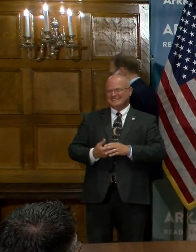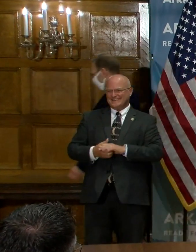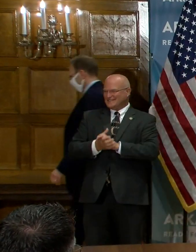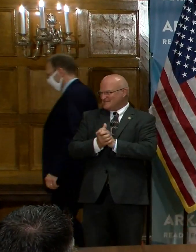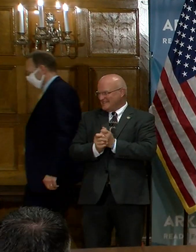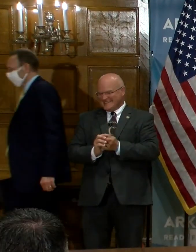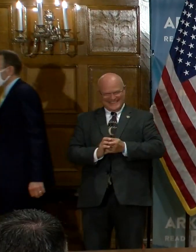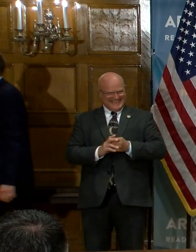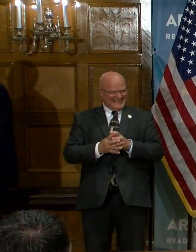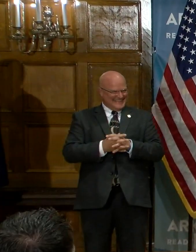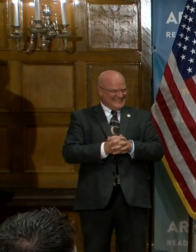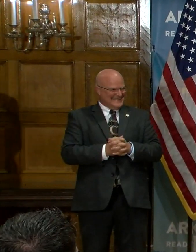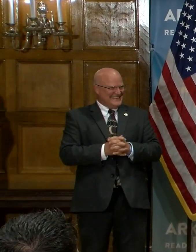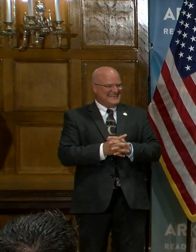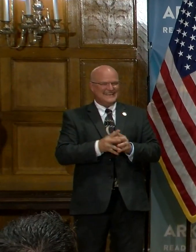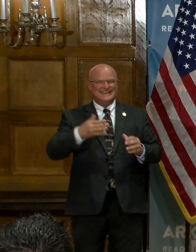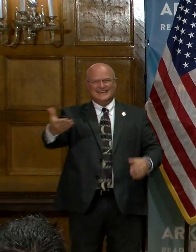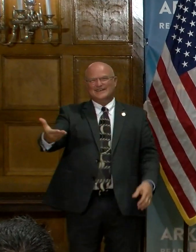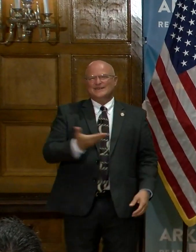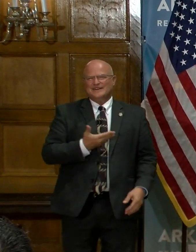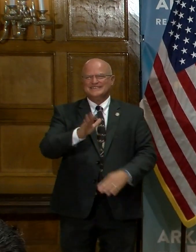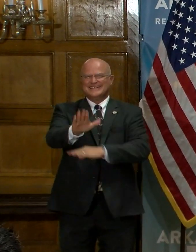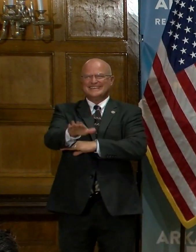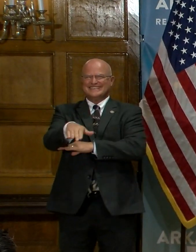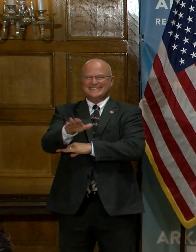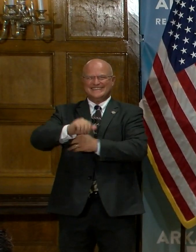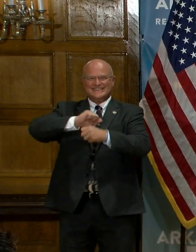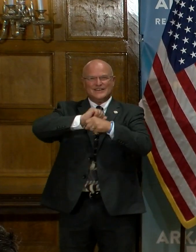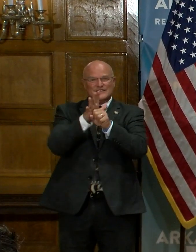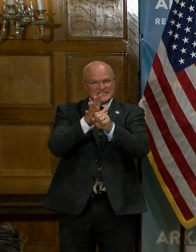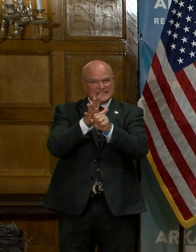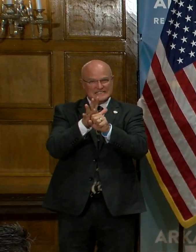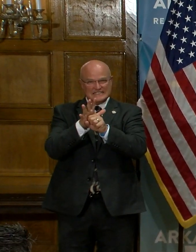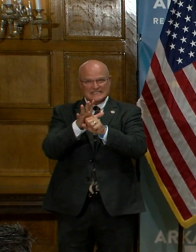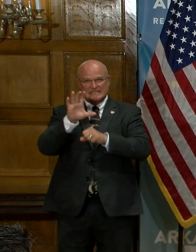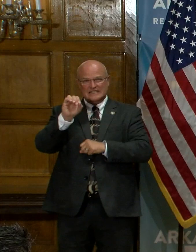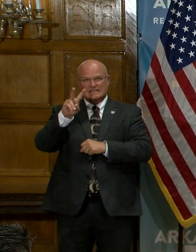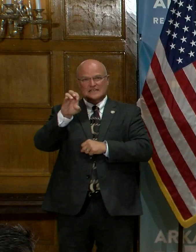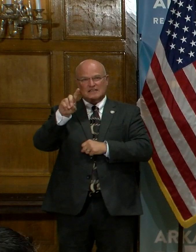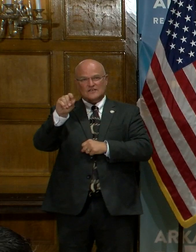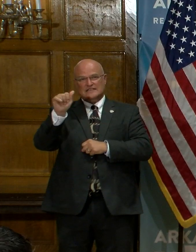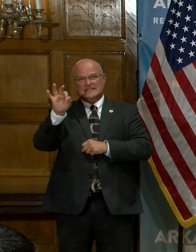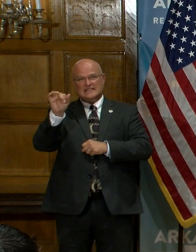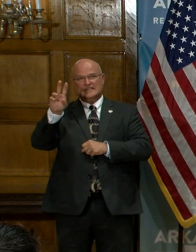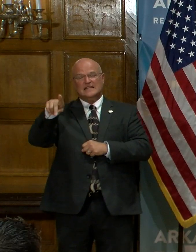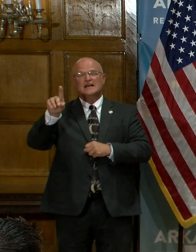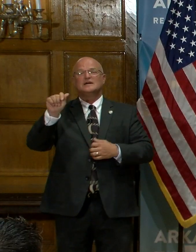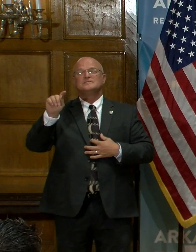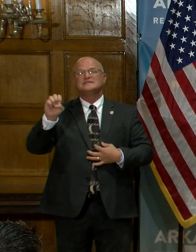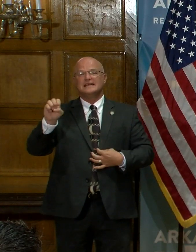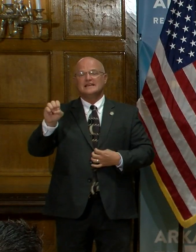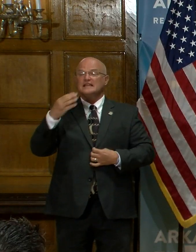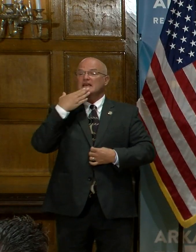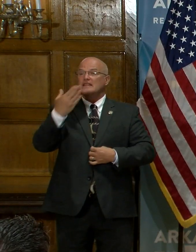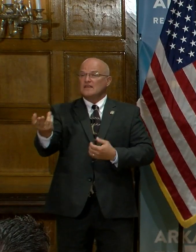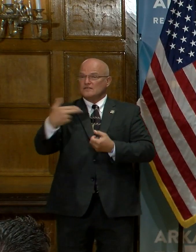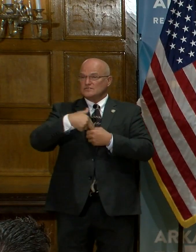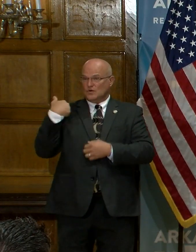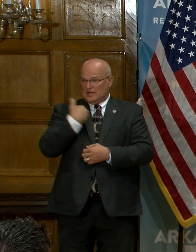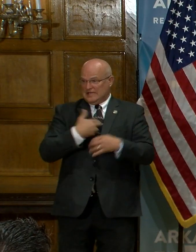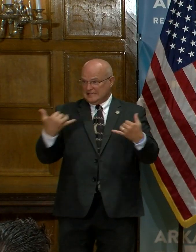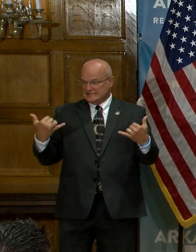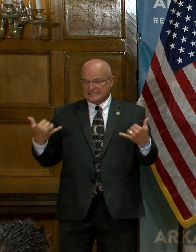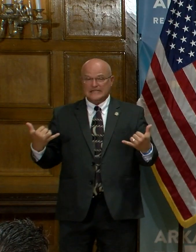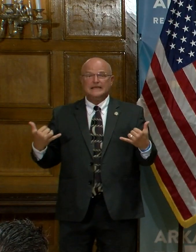indeed. Welcome to this afternoon's COVID-19 daily update. Thank you for joining